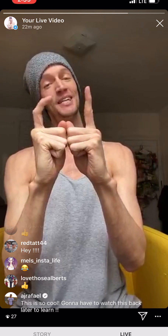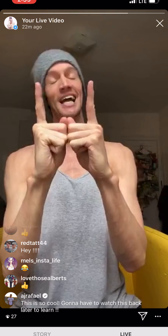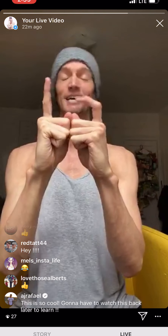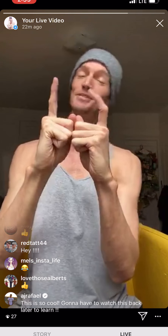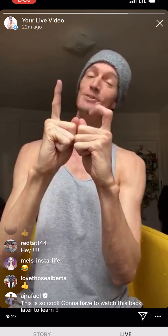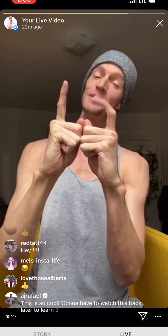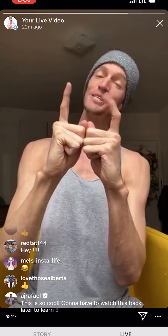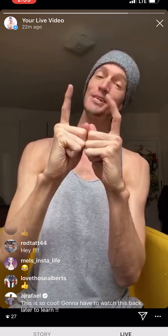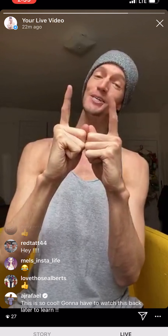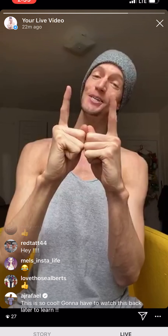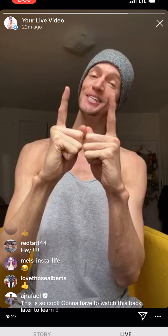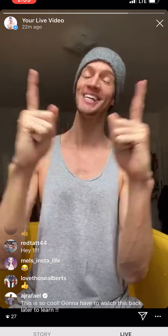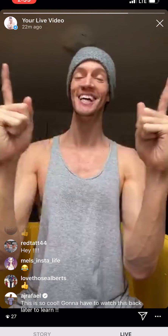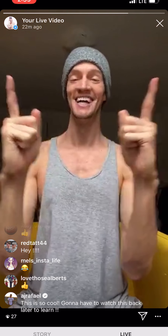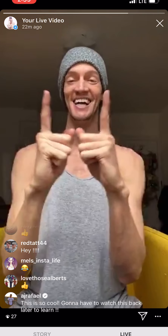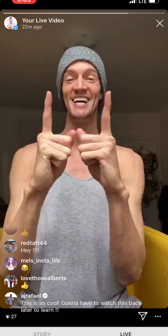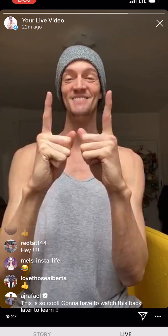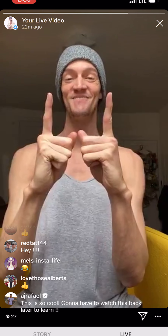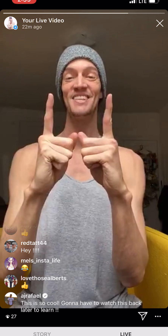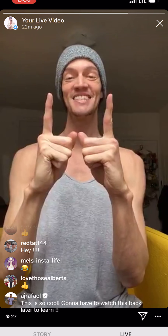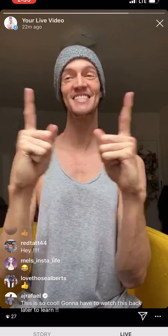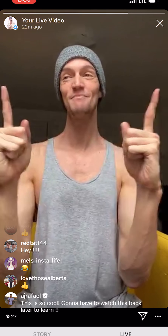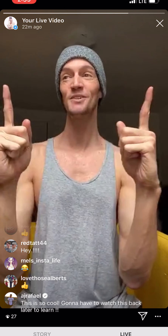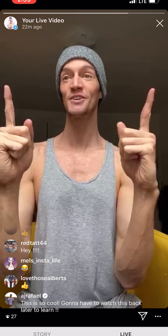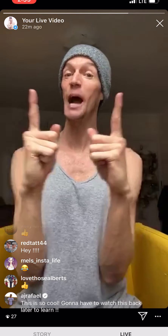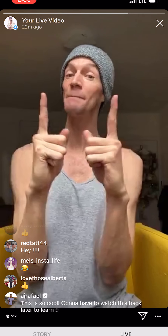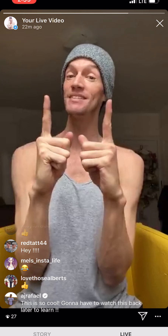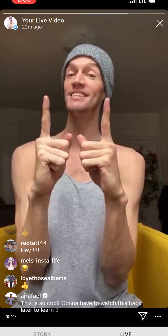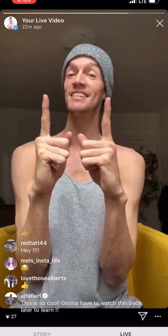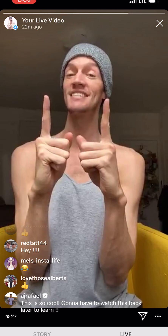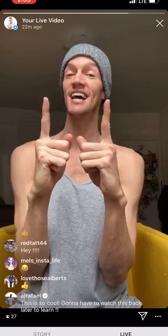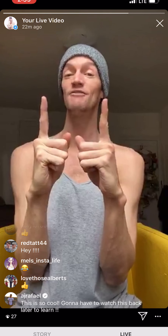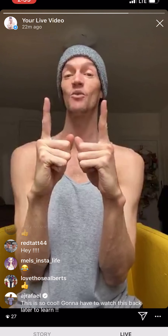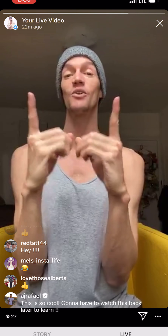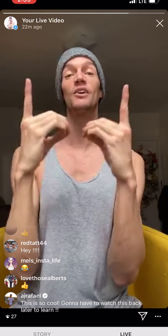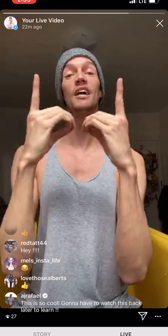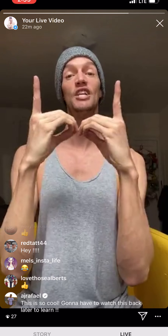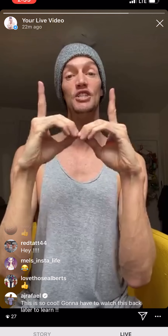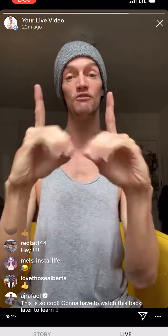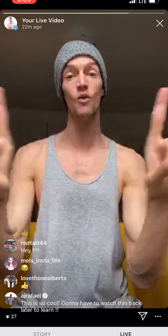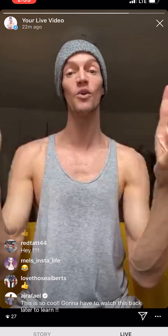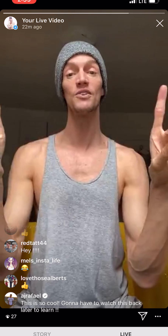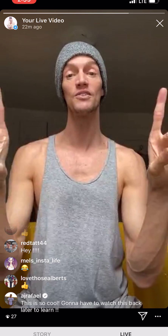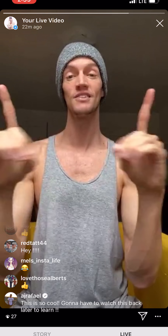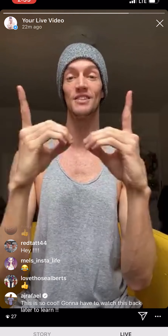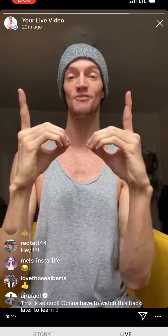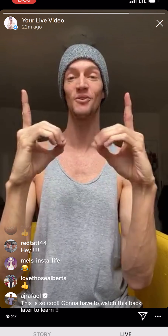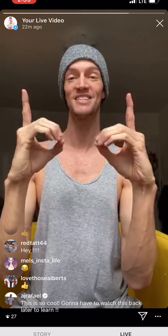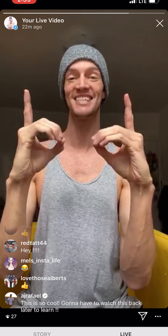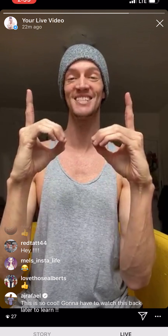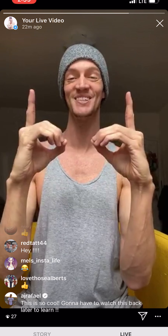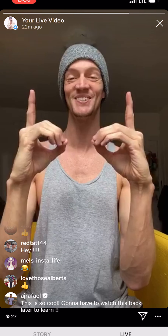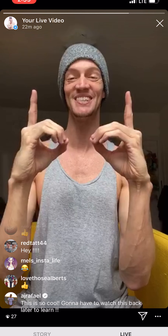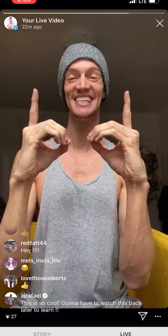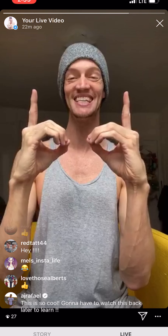I'm doing good. Um, this is similar or opposite to the sign for divorce. Divorce is two D's